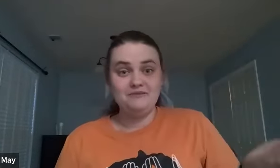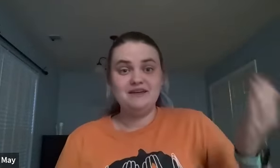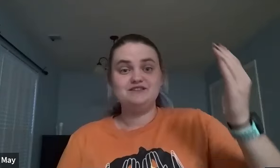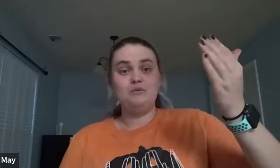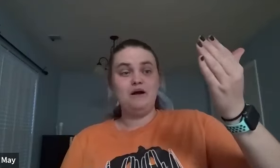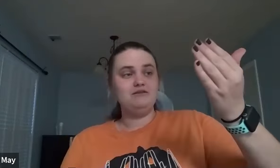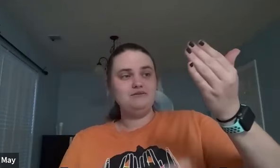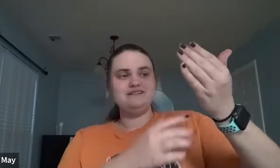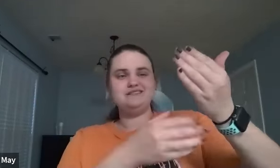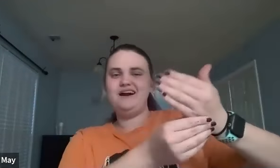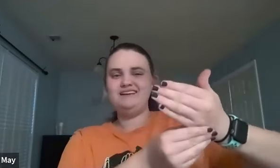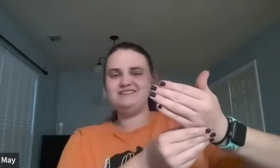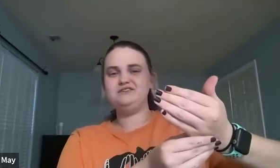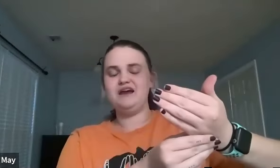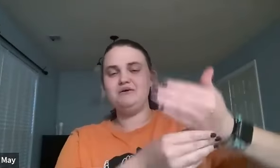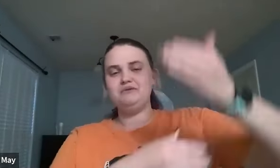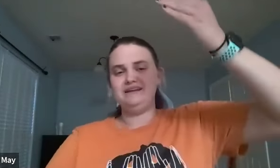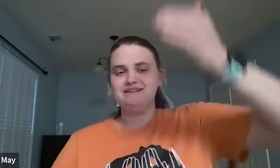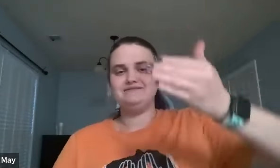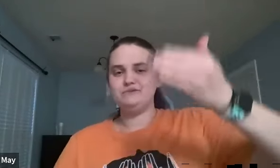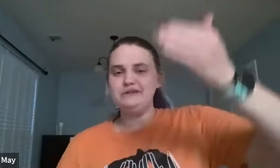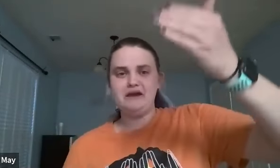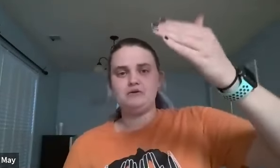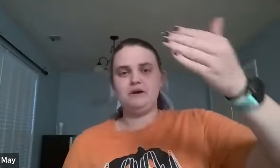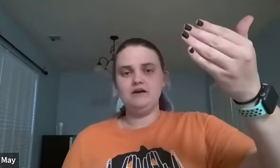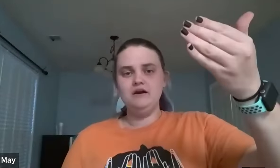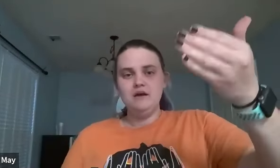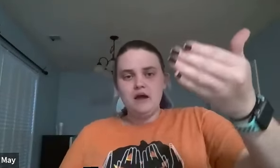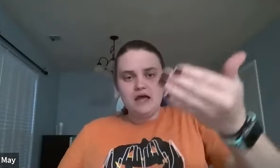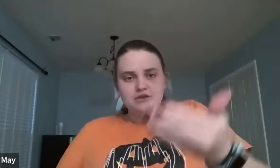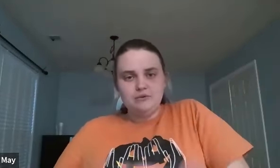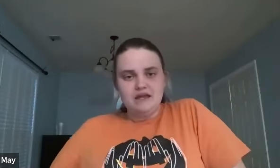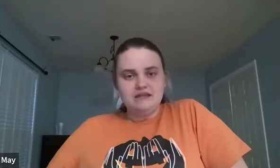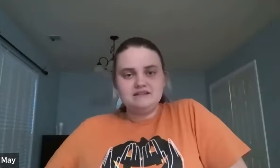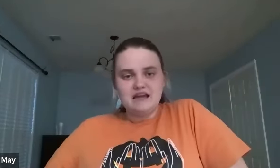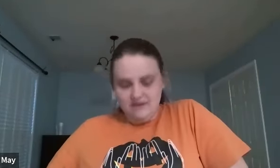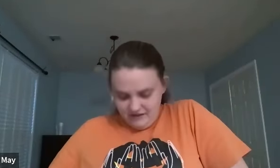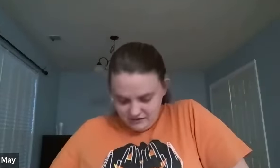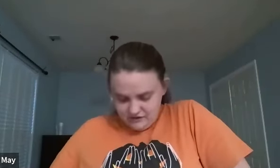And so welcome is, you kind of start outward. It doesn't really matter where. And you end at like your